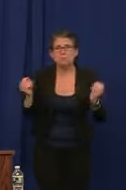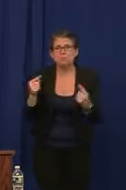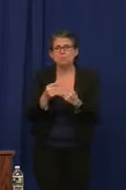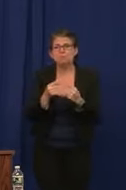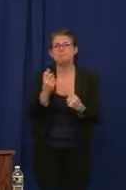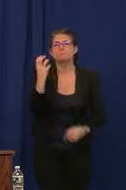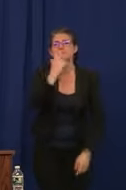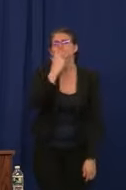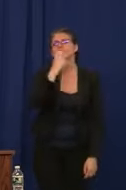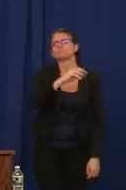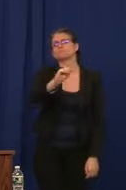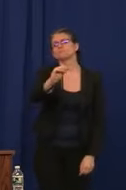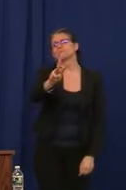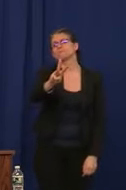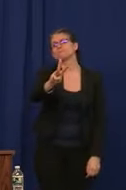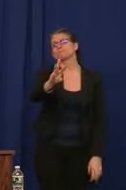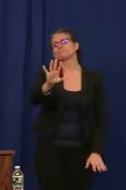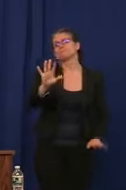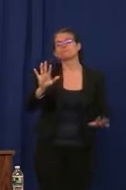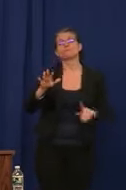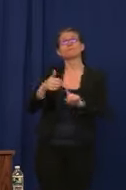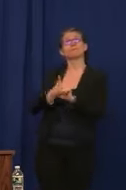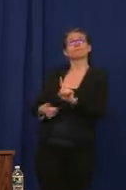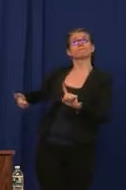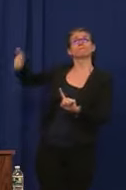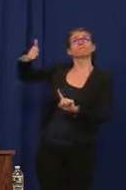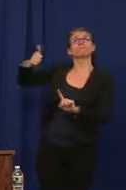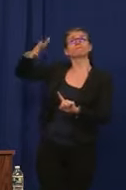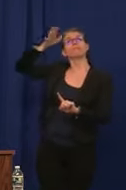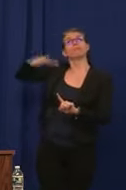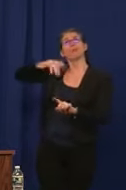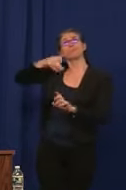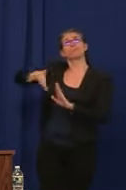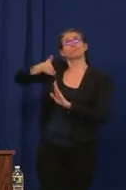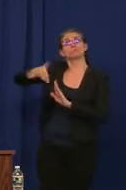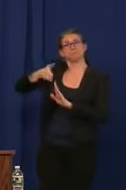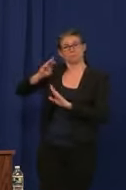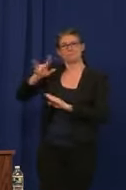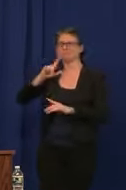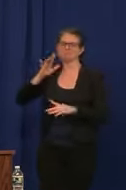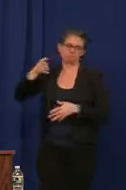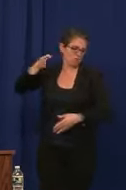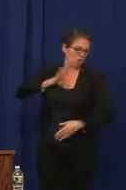with everybody today. I couldn't agree more.